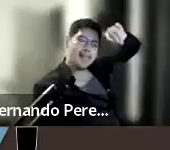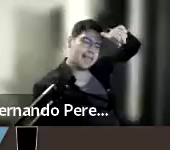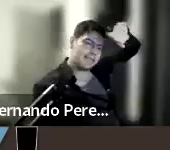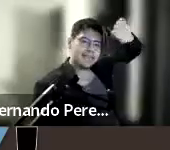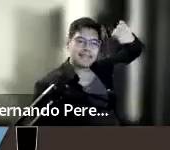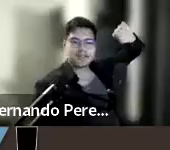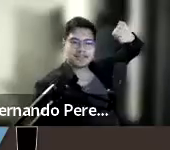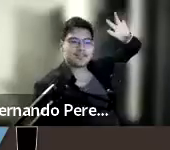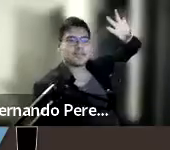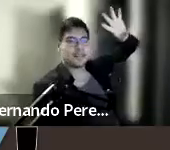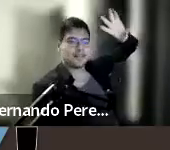Imagina que son las 8 de la mañana.